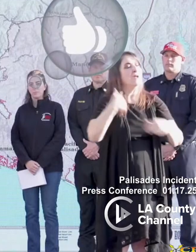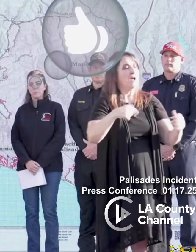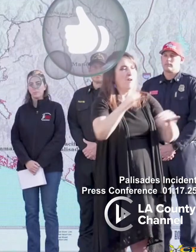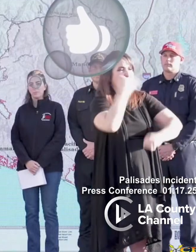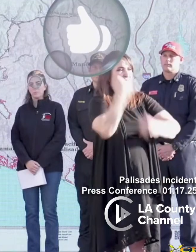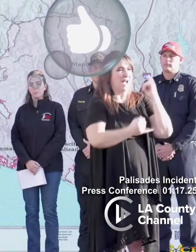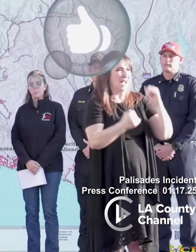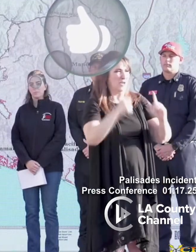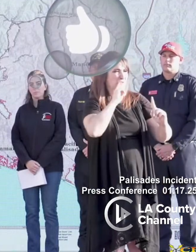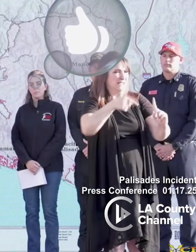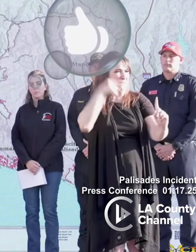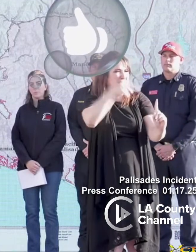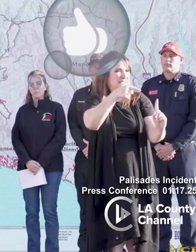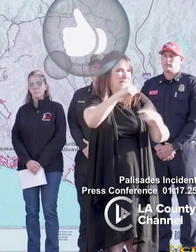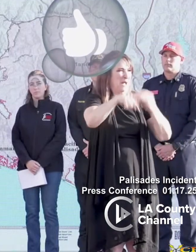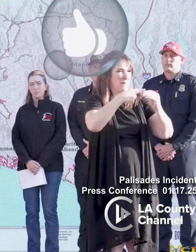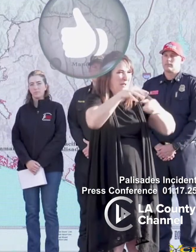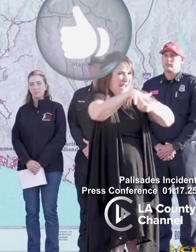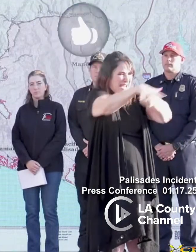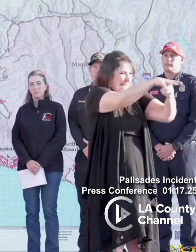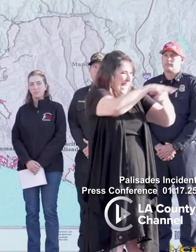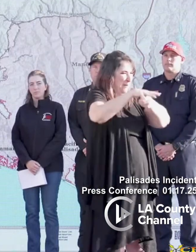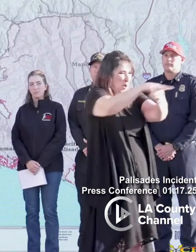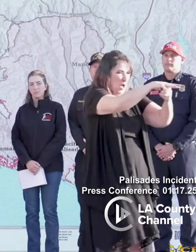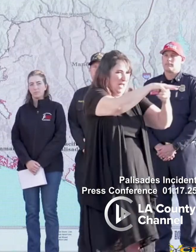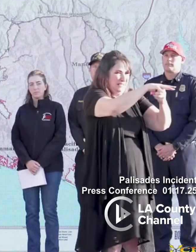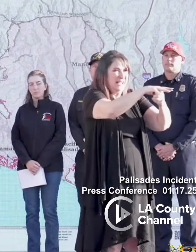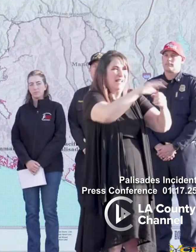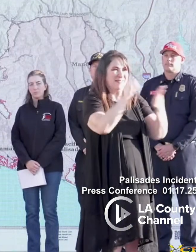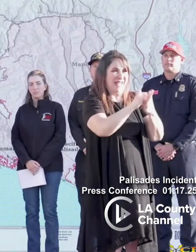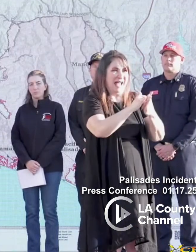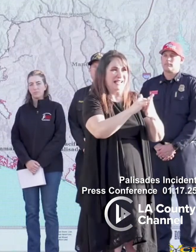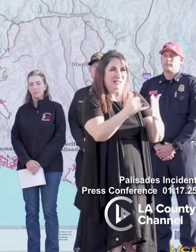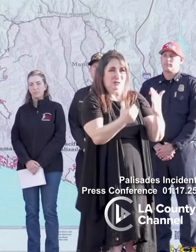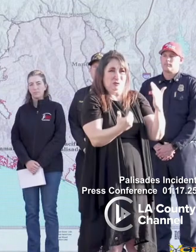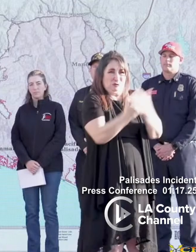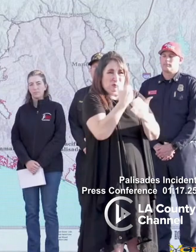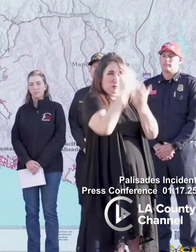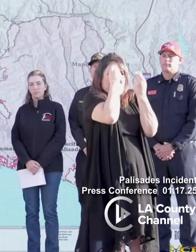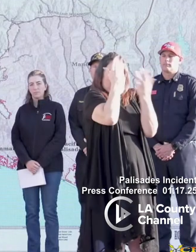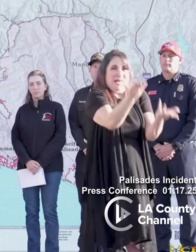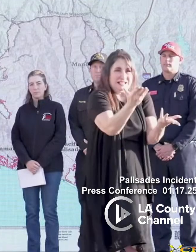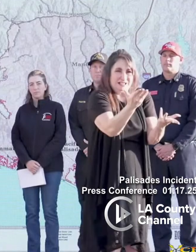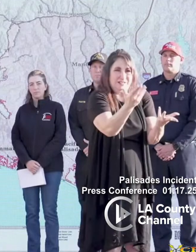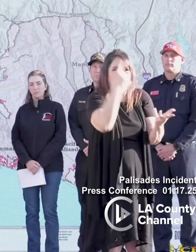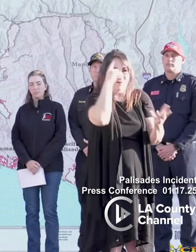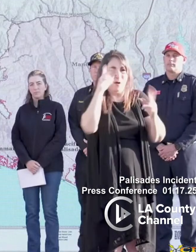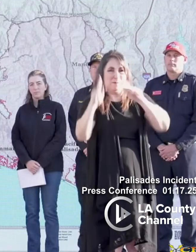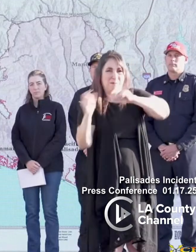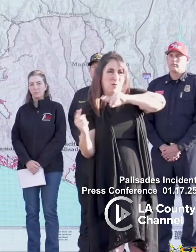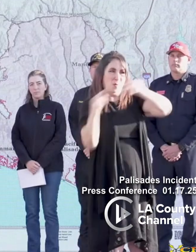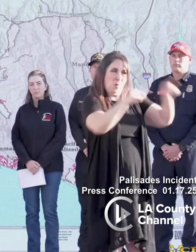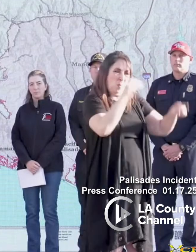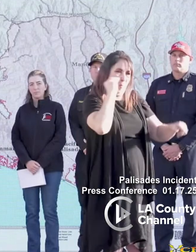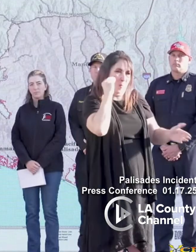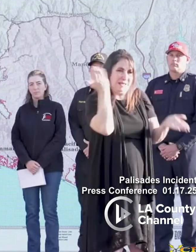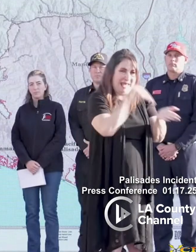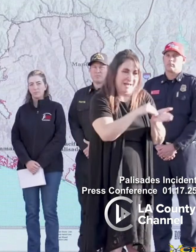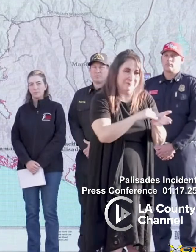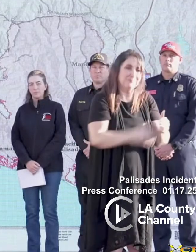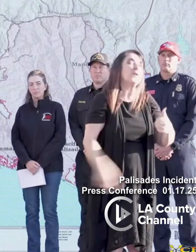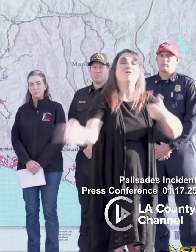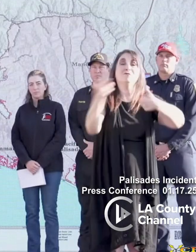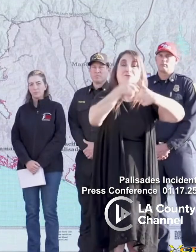more specific about the neighborhoods that have been updated in repopulation efforts. First,